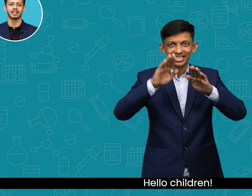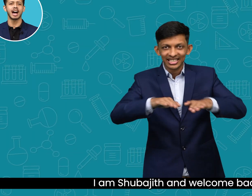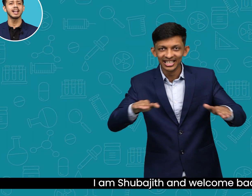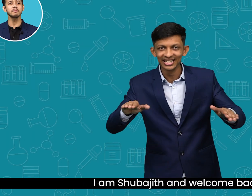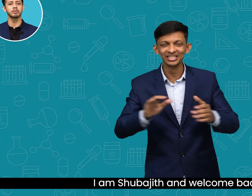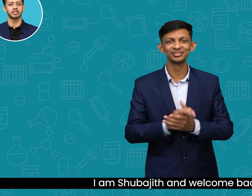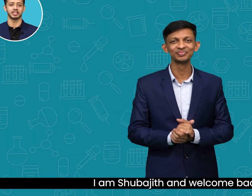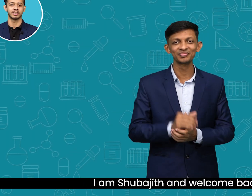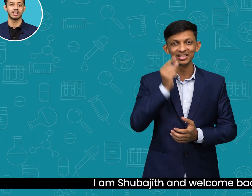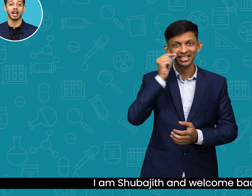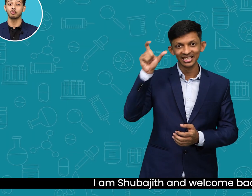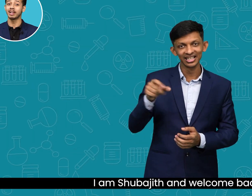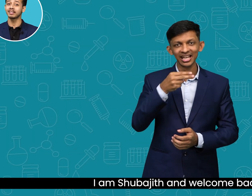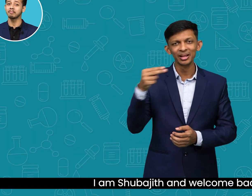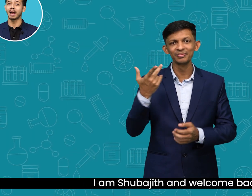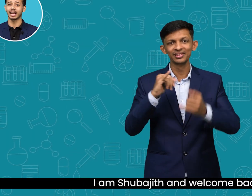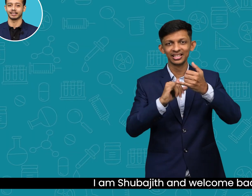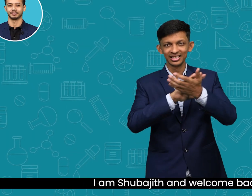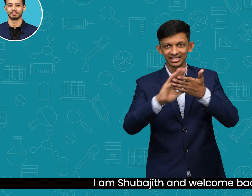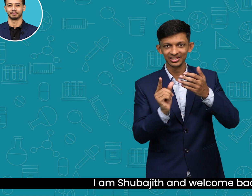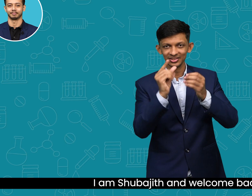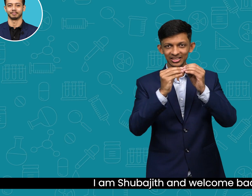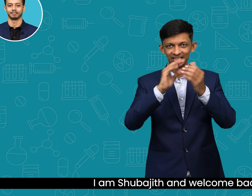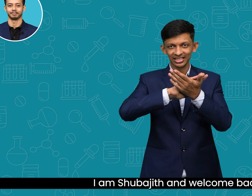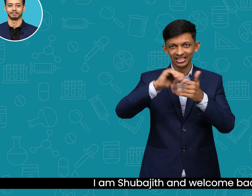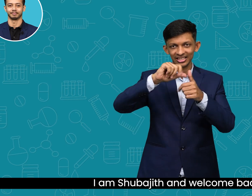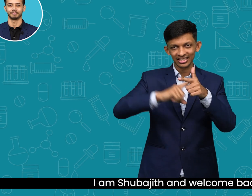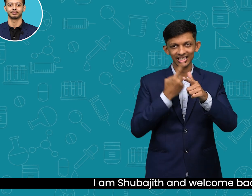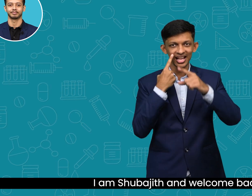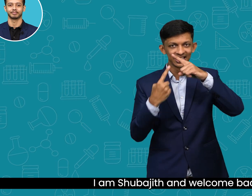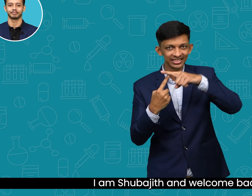children, I am Shubhajit and welcome back.